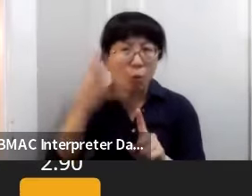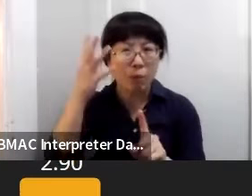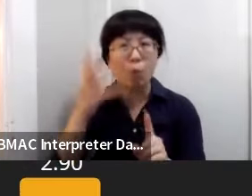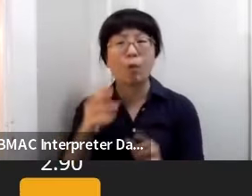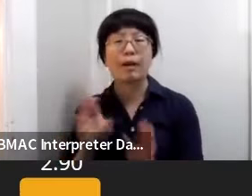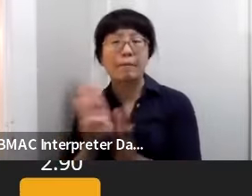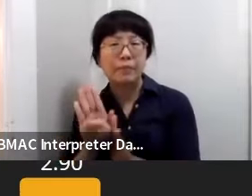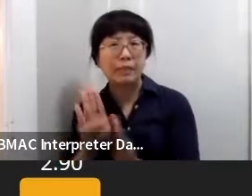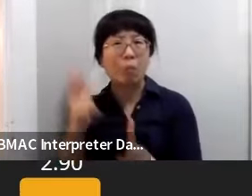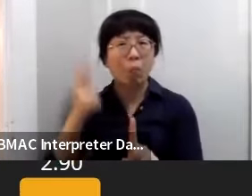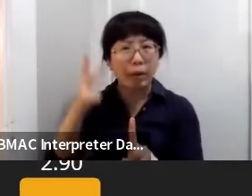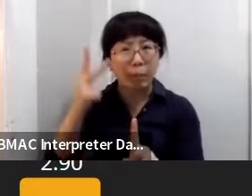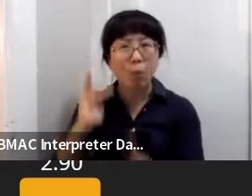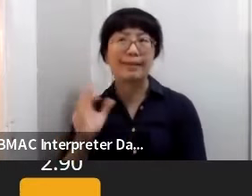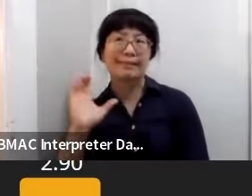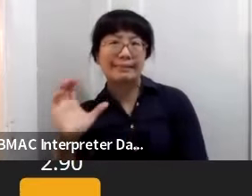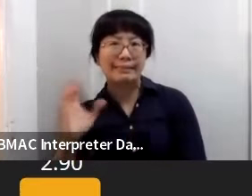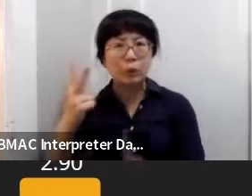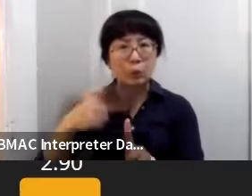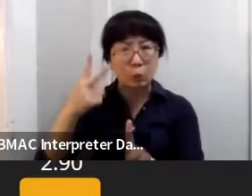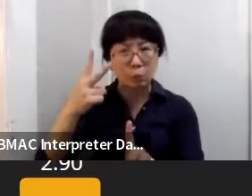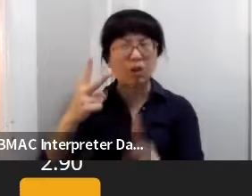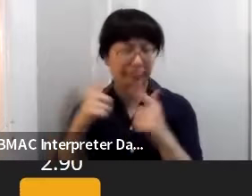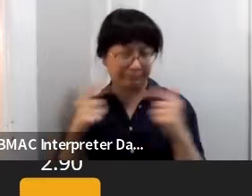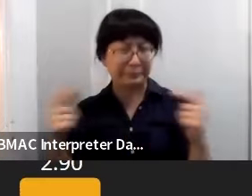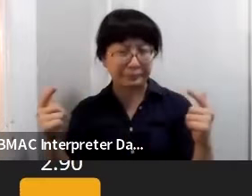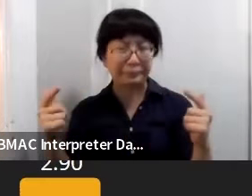3 points, C is 2 points, etc.